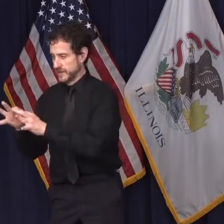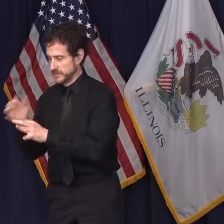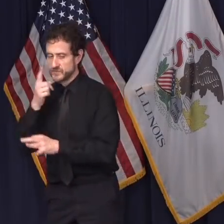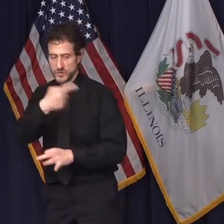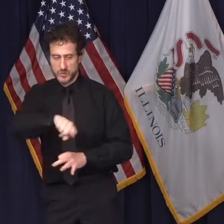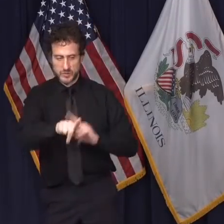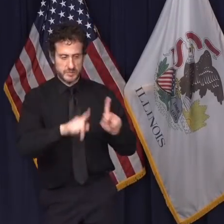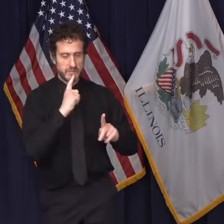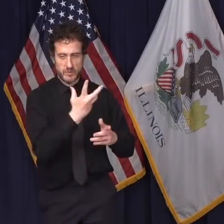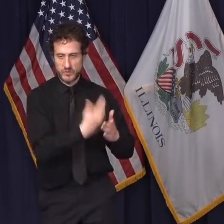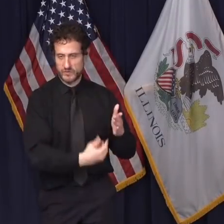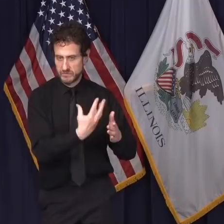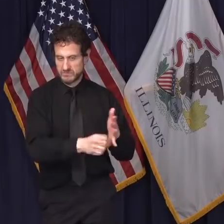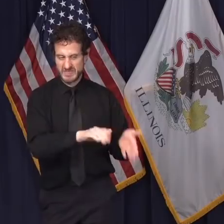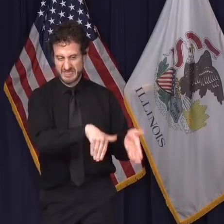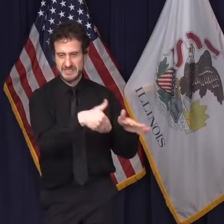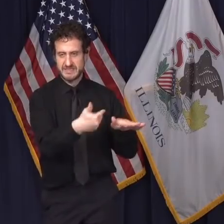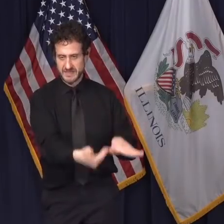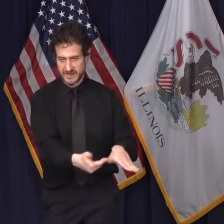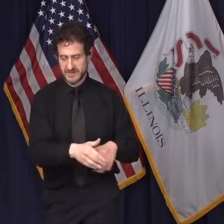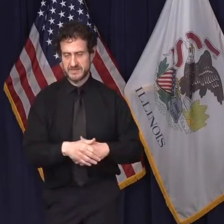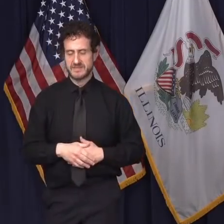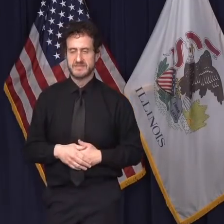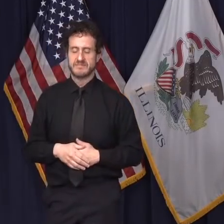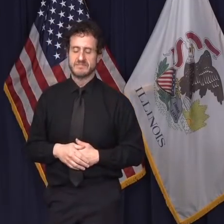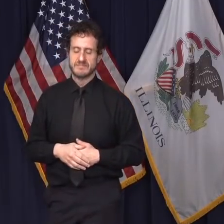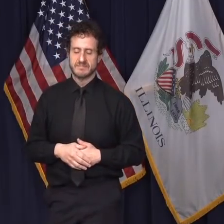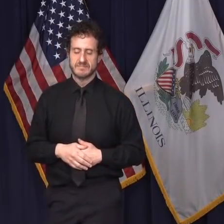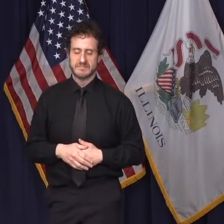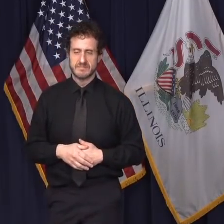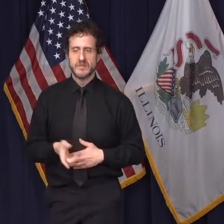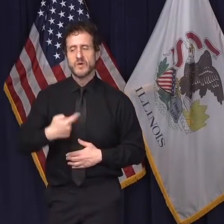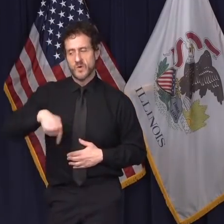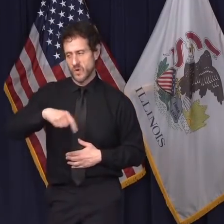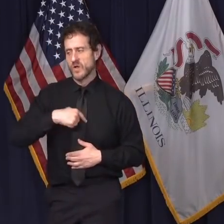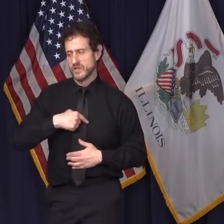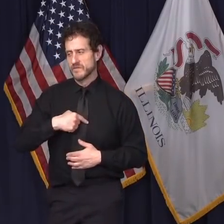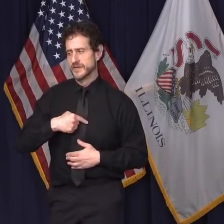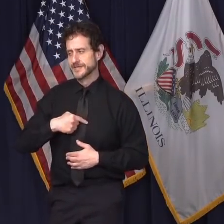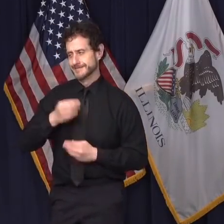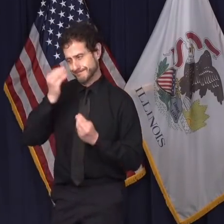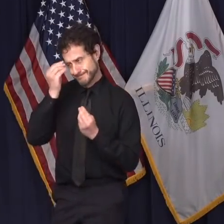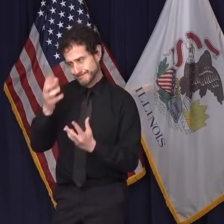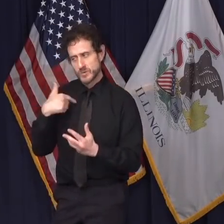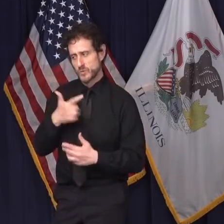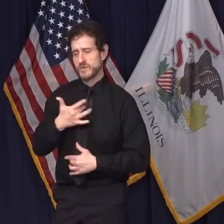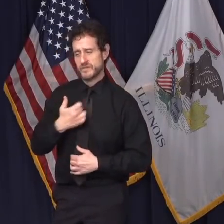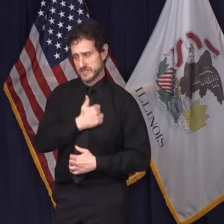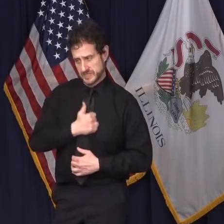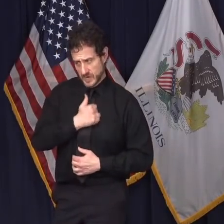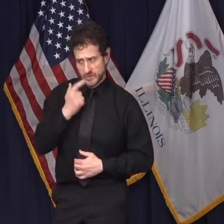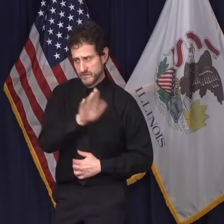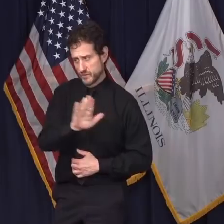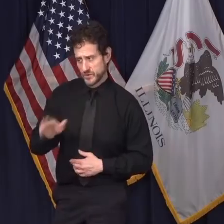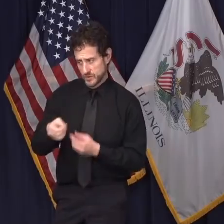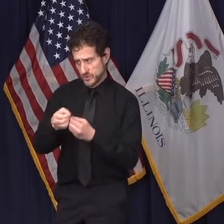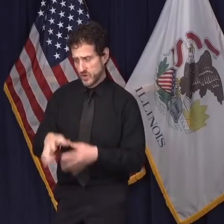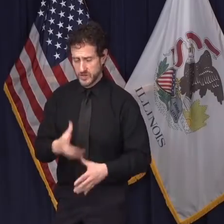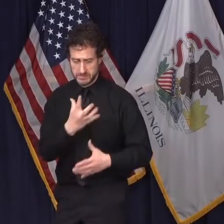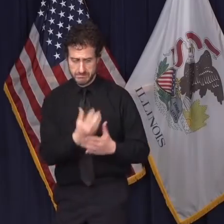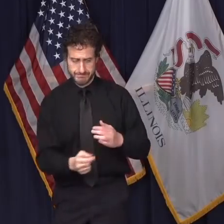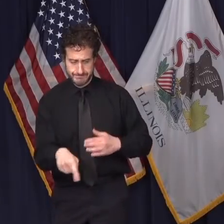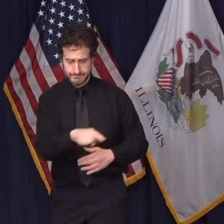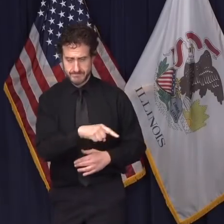who have lost loved ones associated with this virus. We are all truly sorry for your loss. Fortunately,